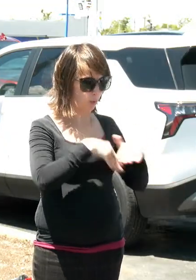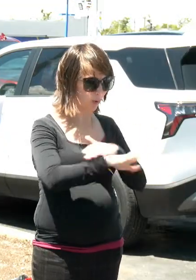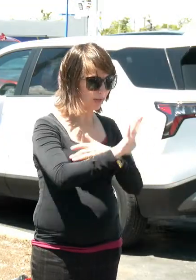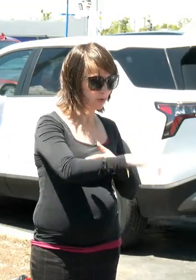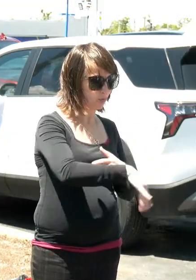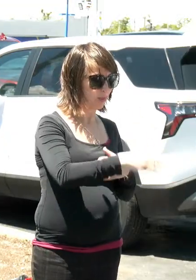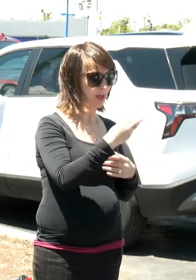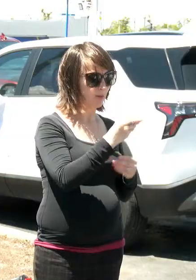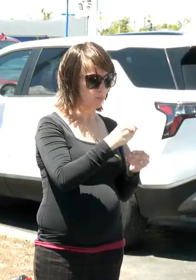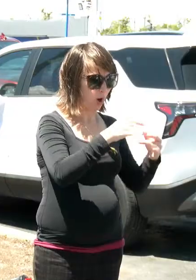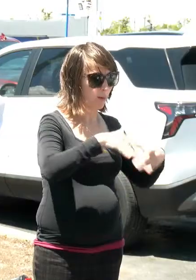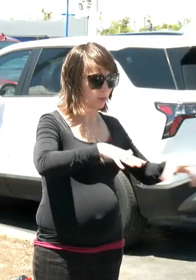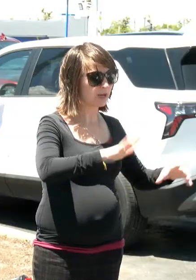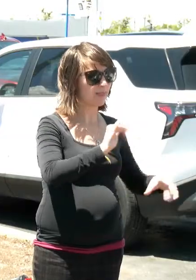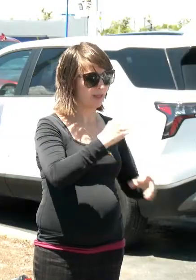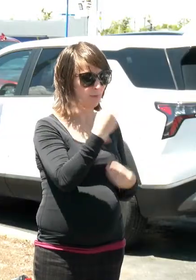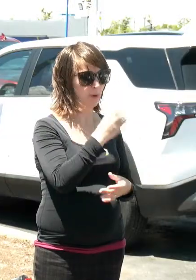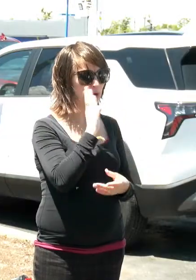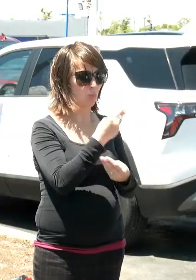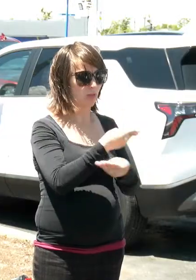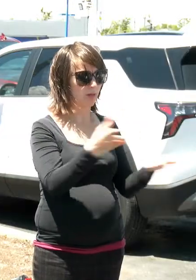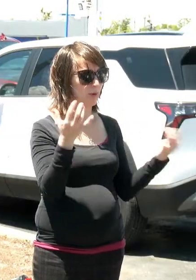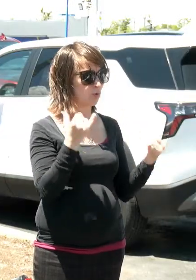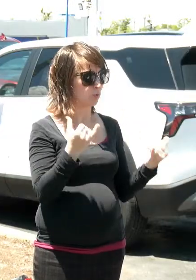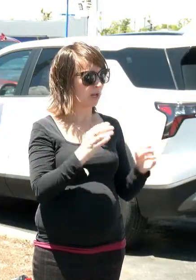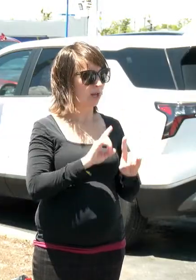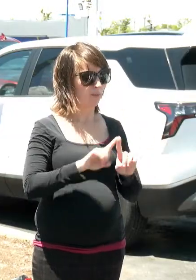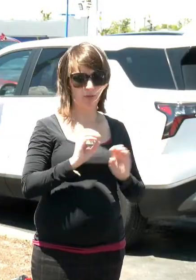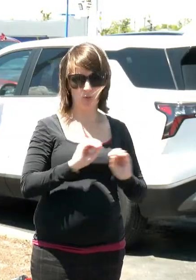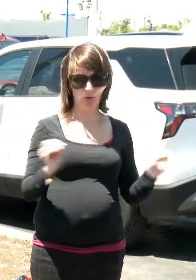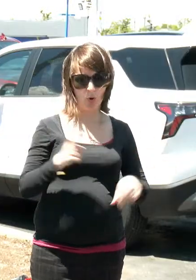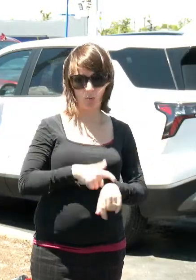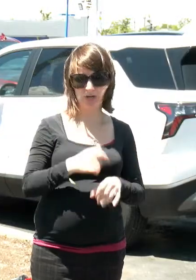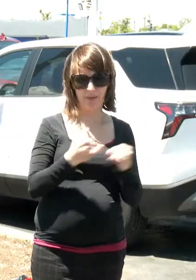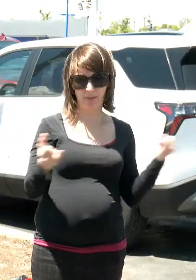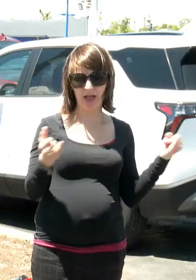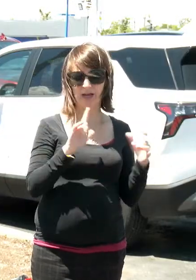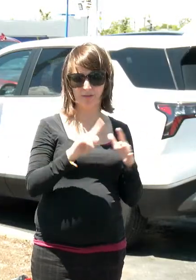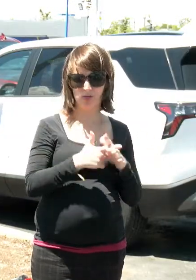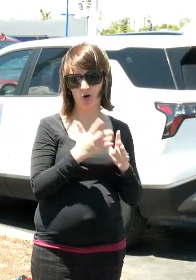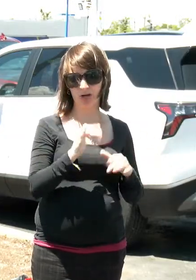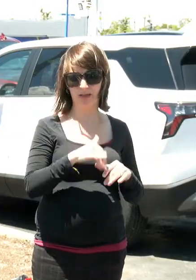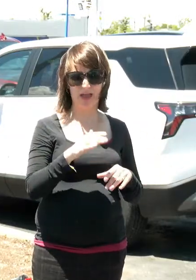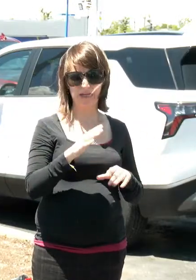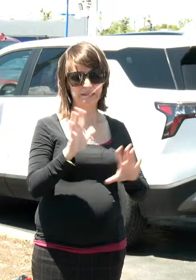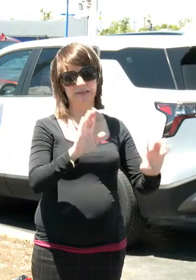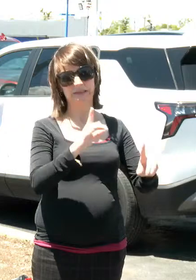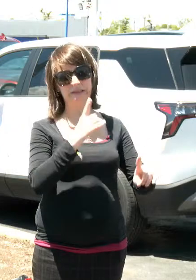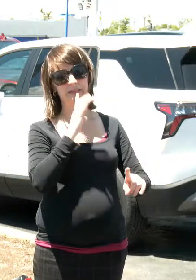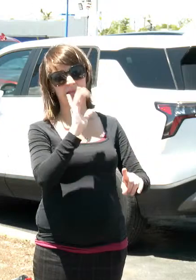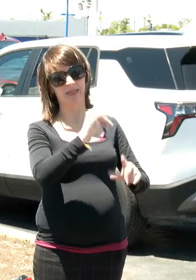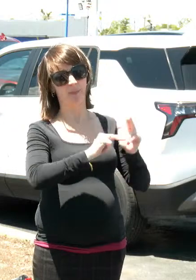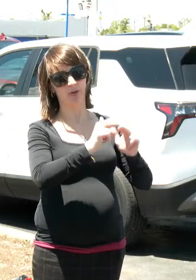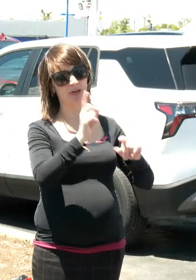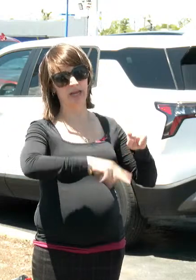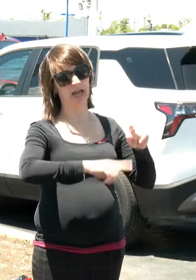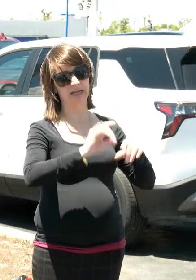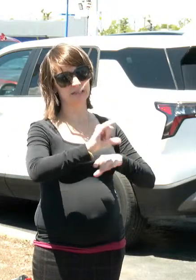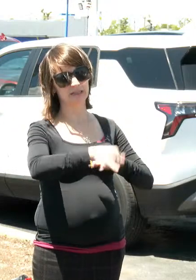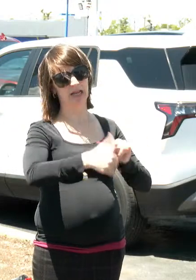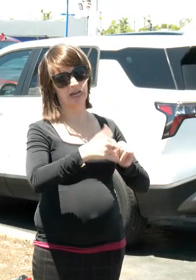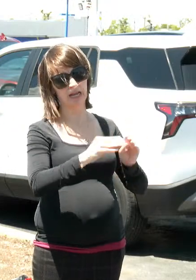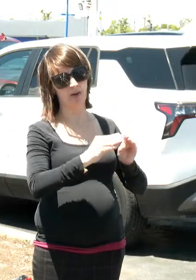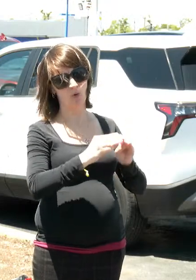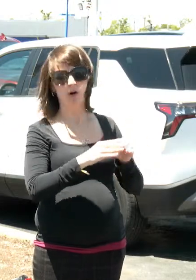and that's going to be coming out today. Mallory, there's no timeline for resuming the condemnation process, or is there? There should be. I don't know